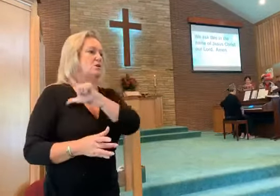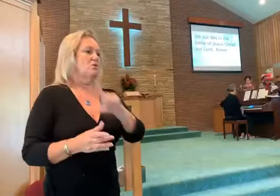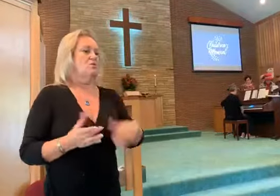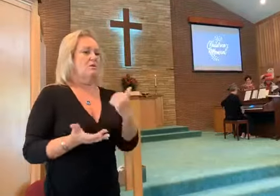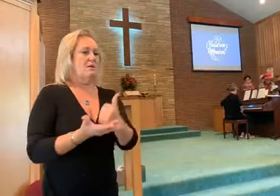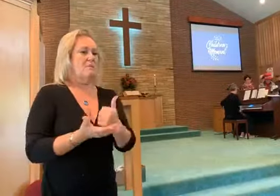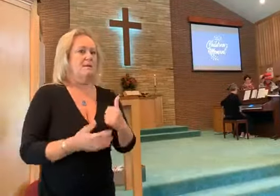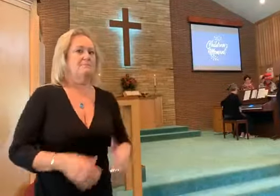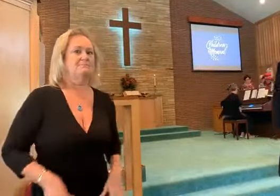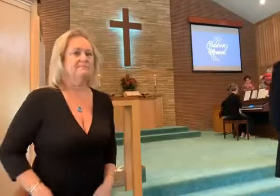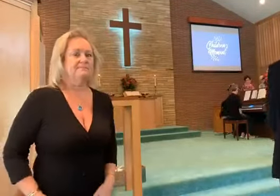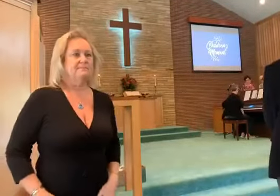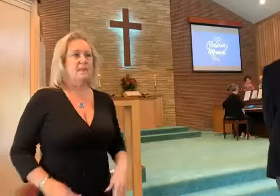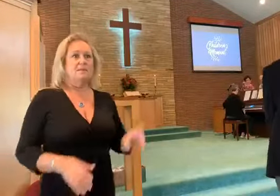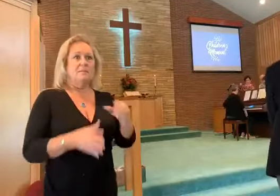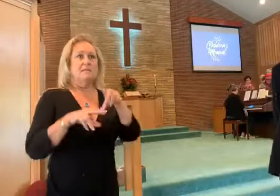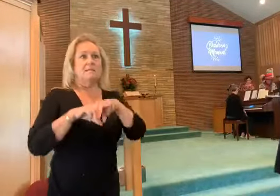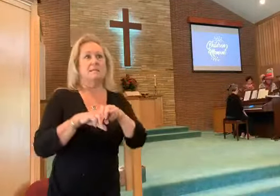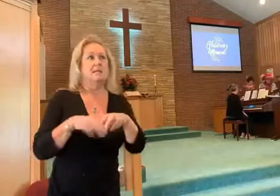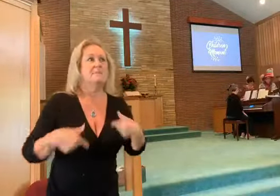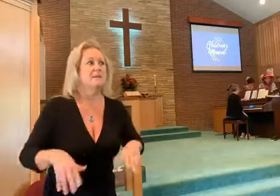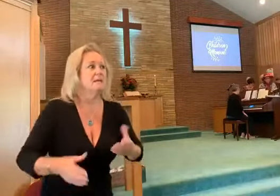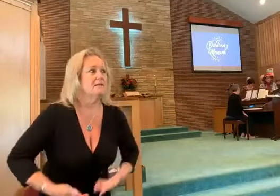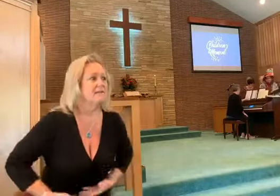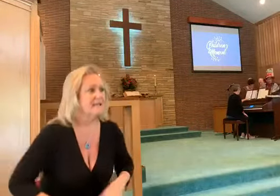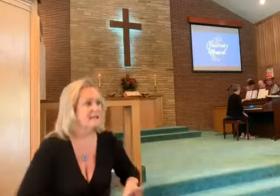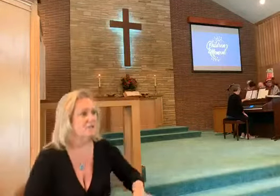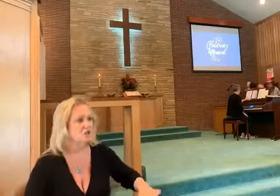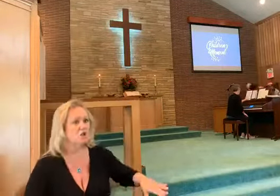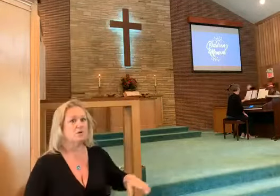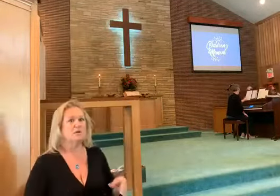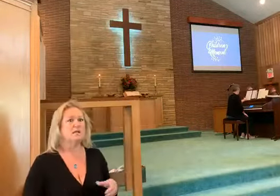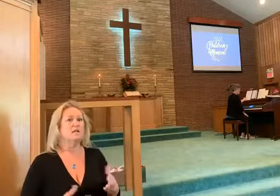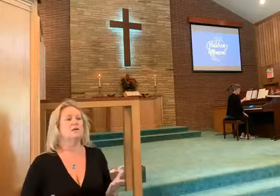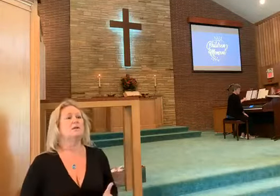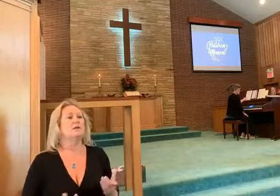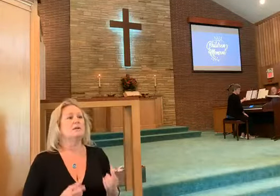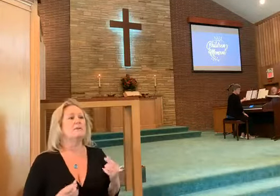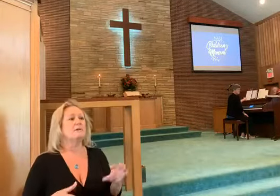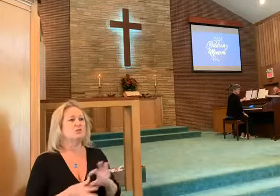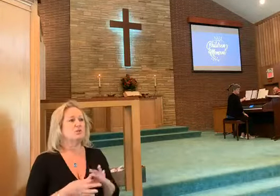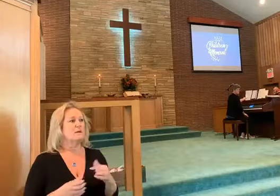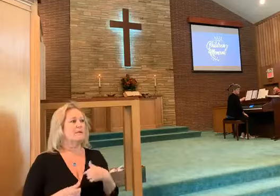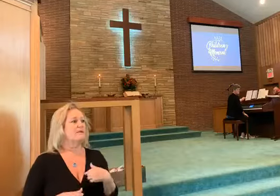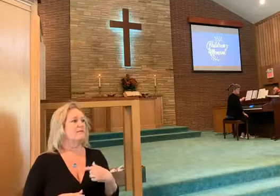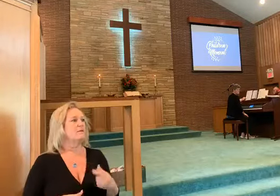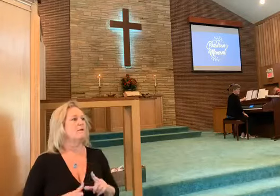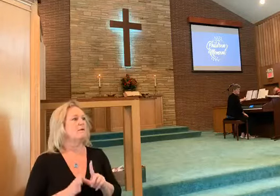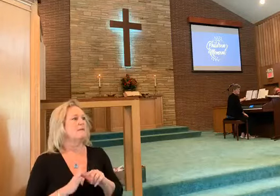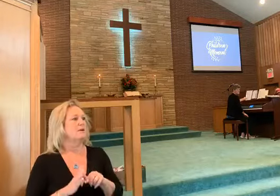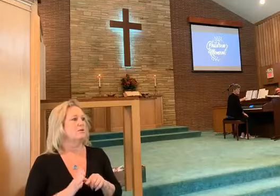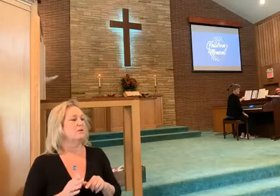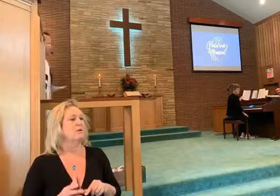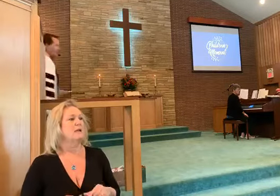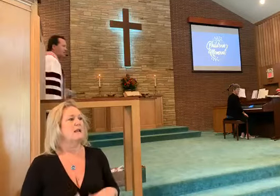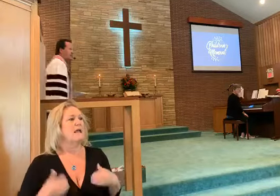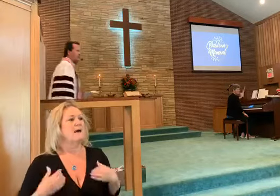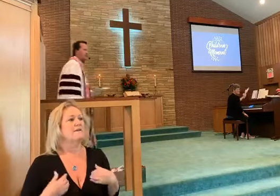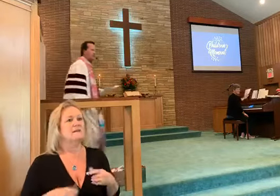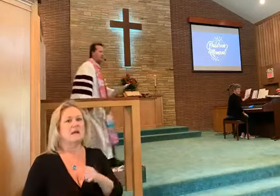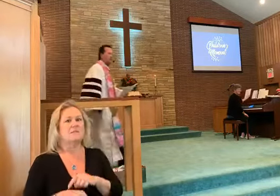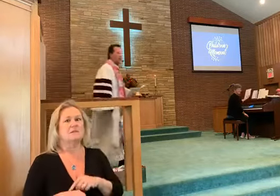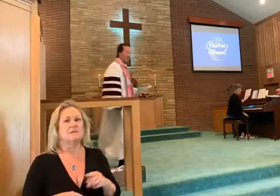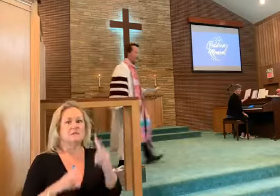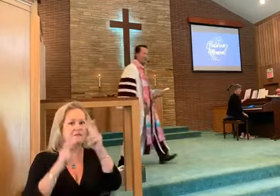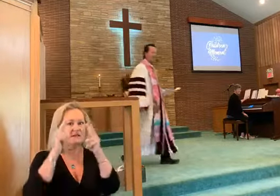Amen. As you're being seated, let me invite any of the children that are here to come up and join me for a minute or two, and let us have a chance to